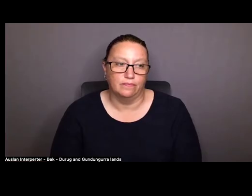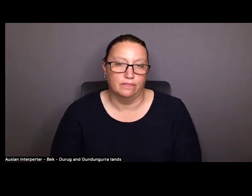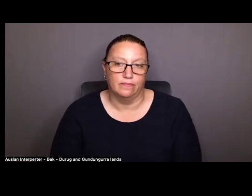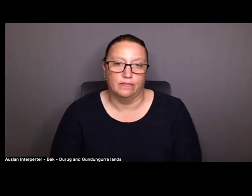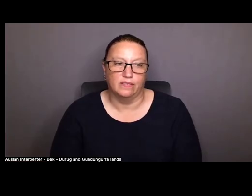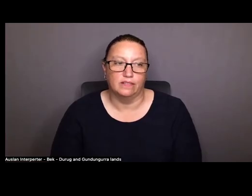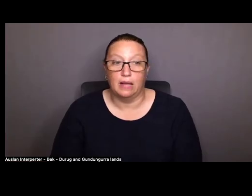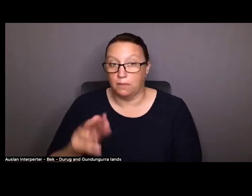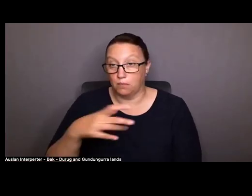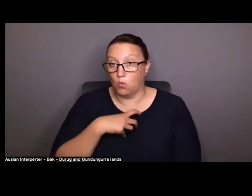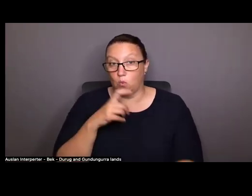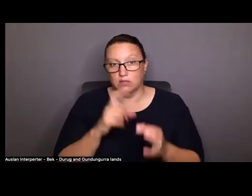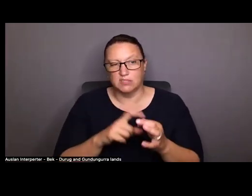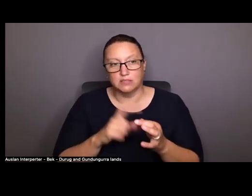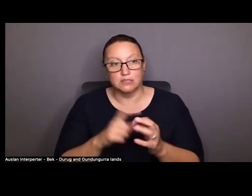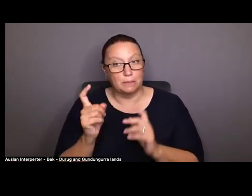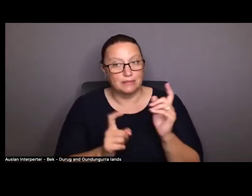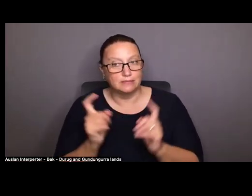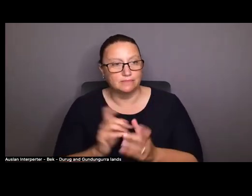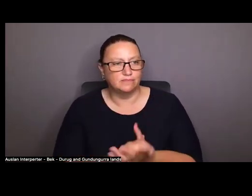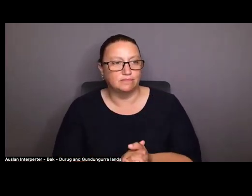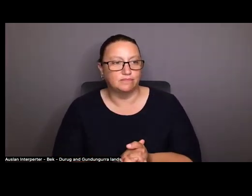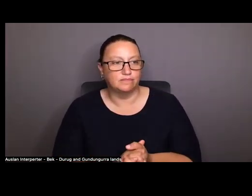Okay, there's a couple more here coming in.